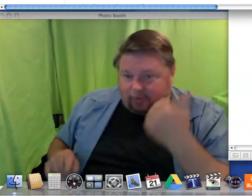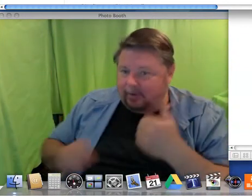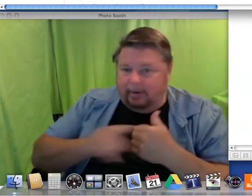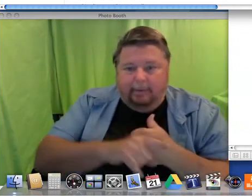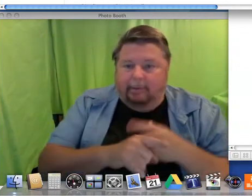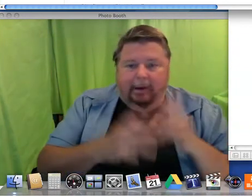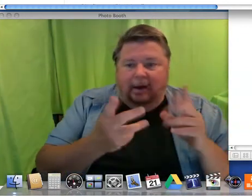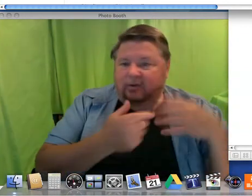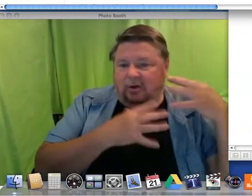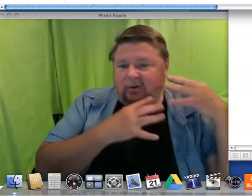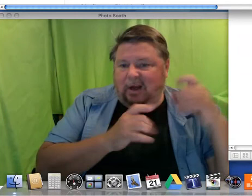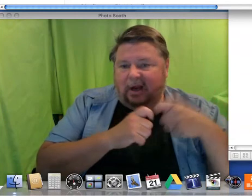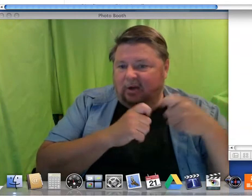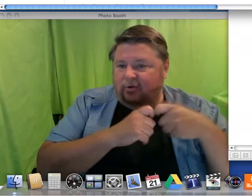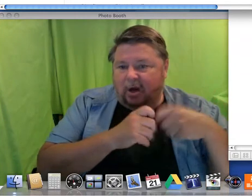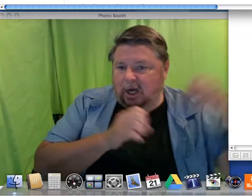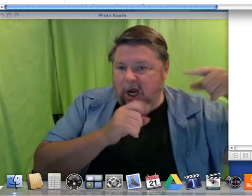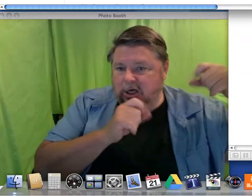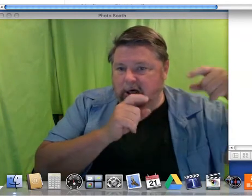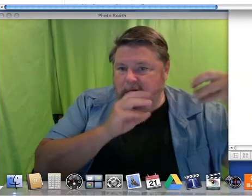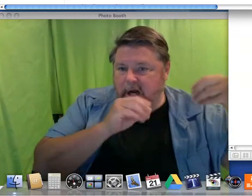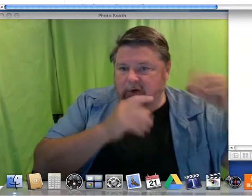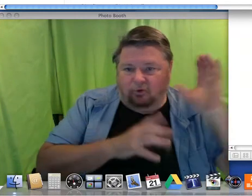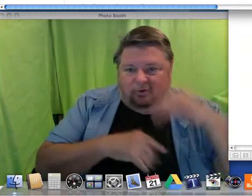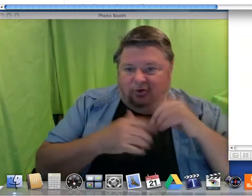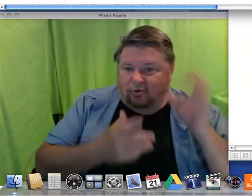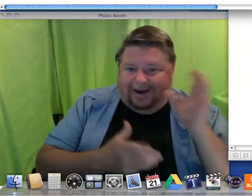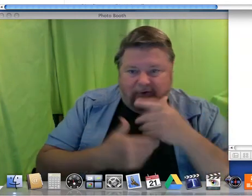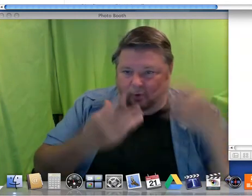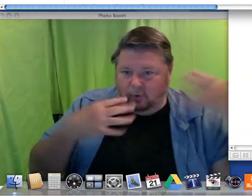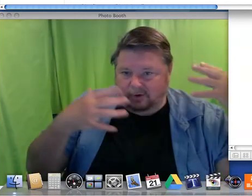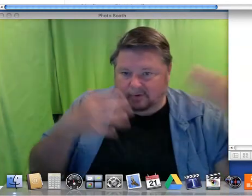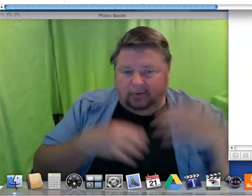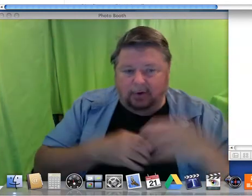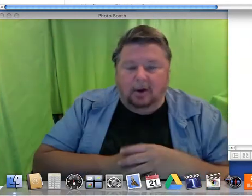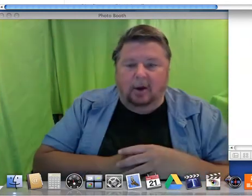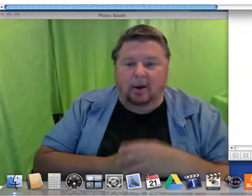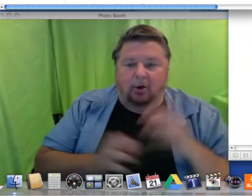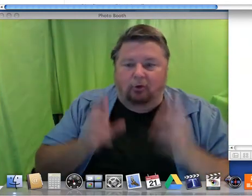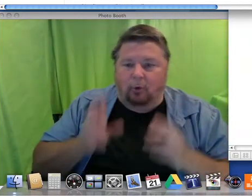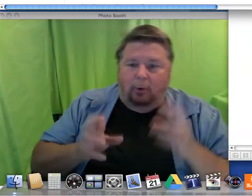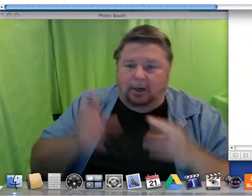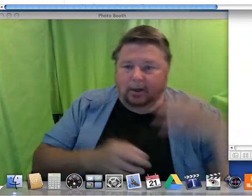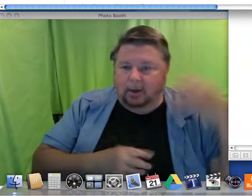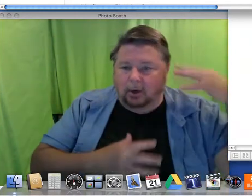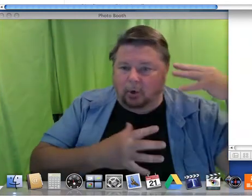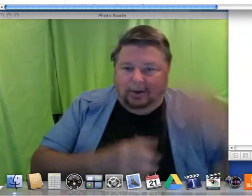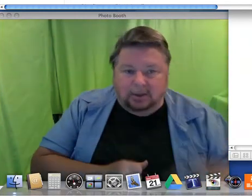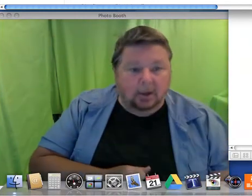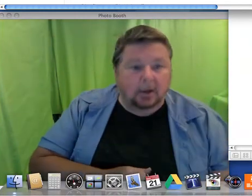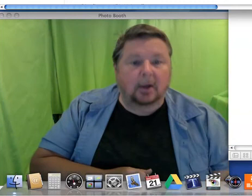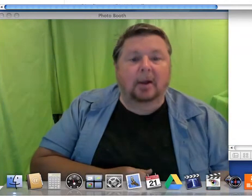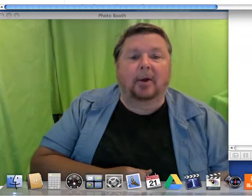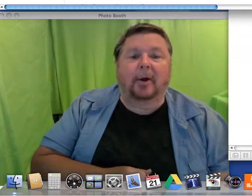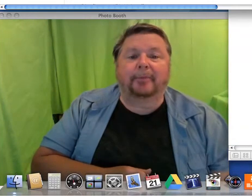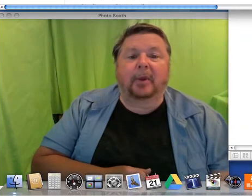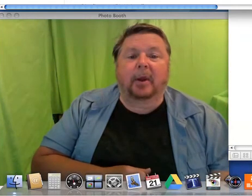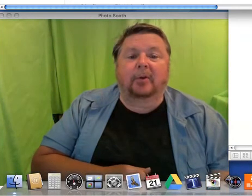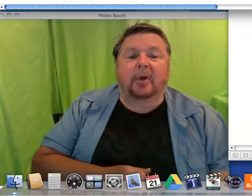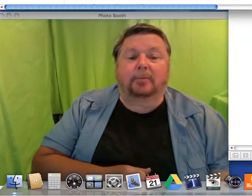before, it's just electronic, strange noises, robot noises.